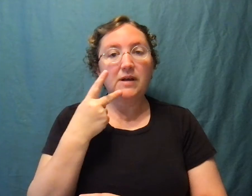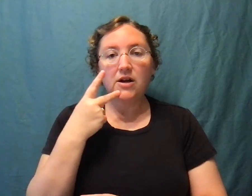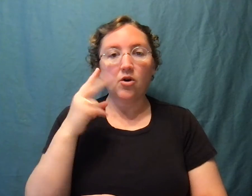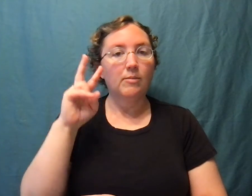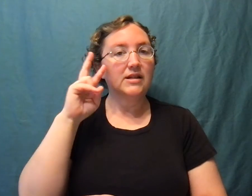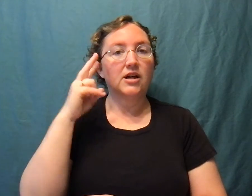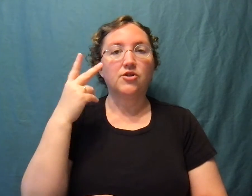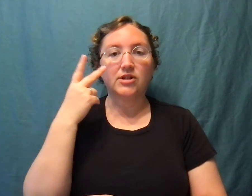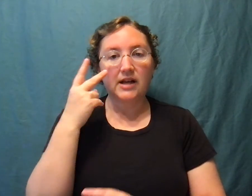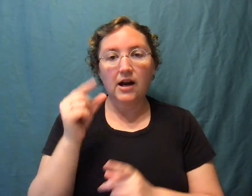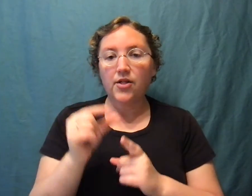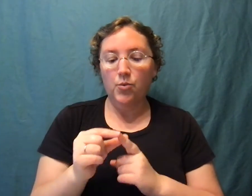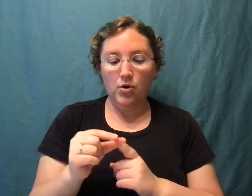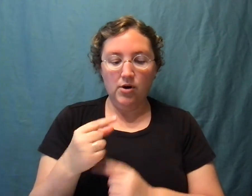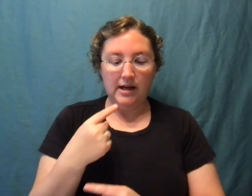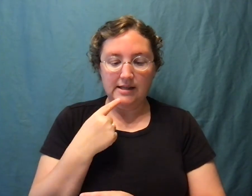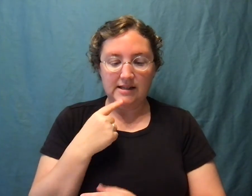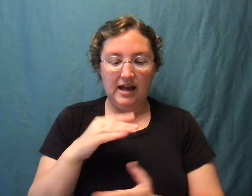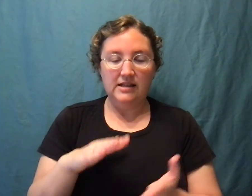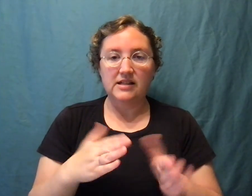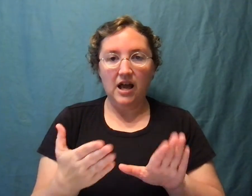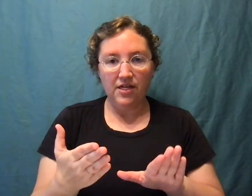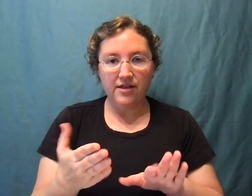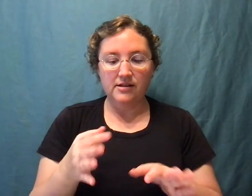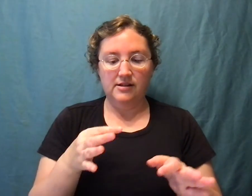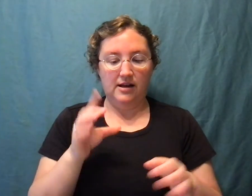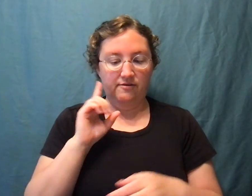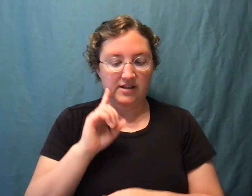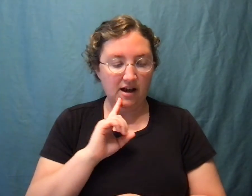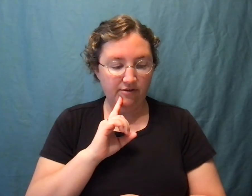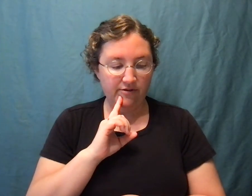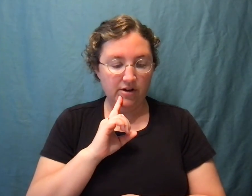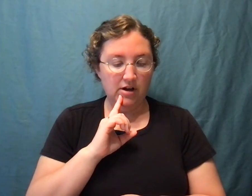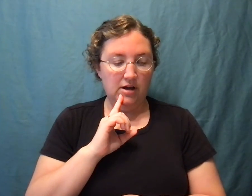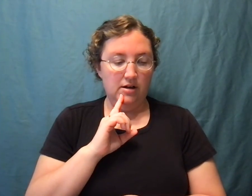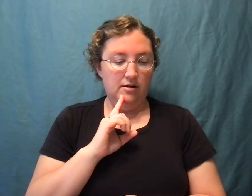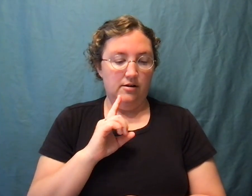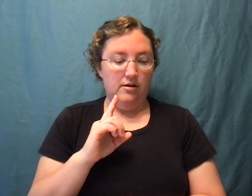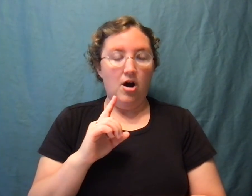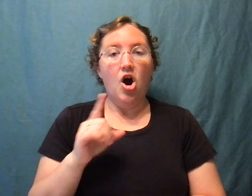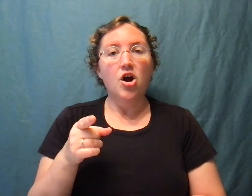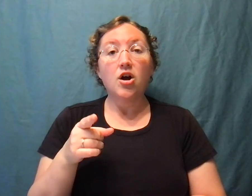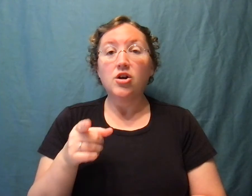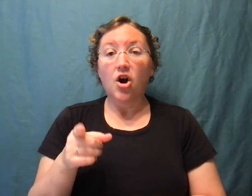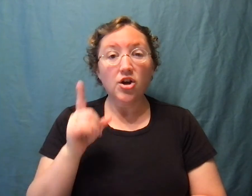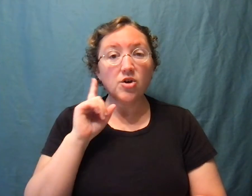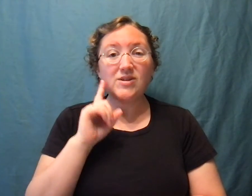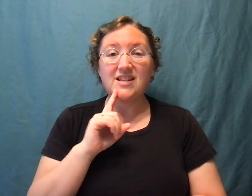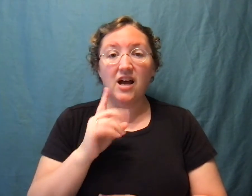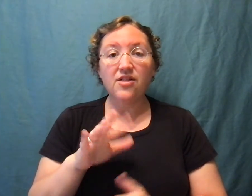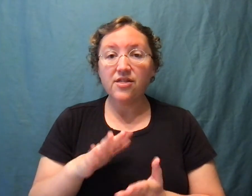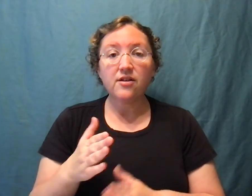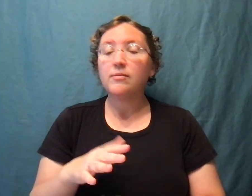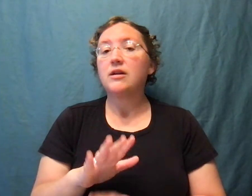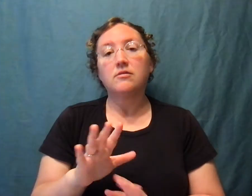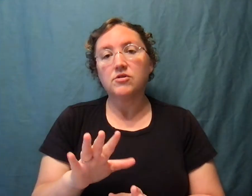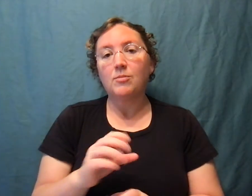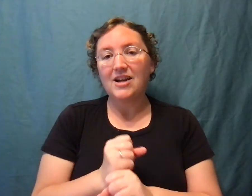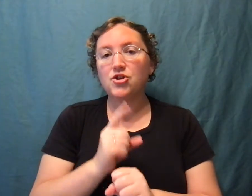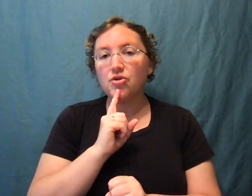or misunderstand the word and say death instead of deaf. Are you deaf? So make sure that